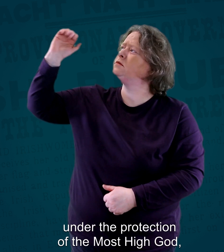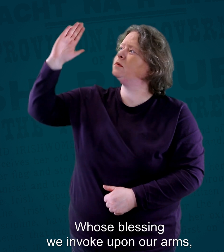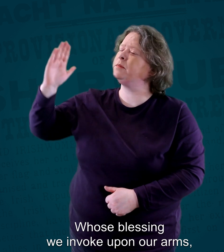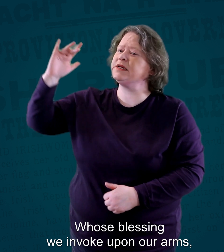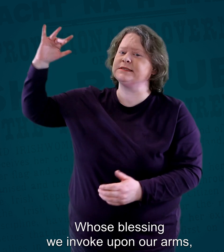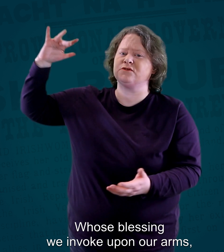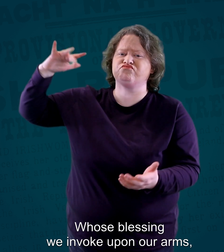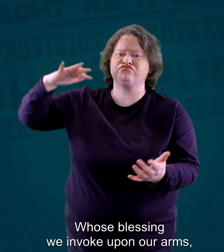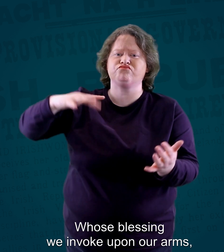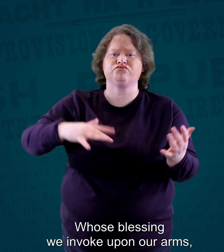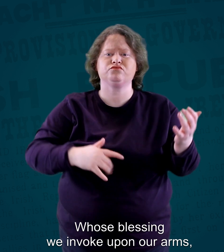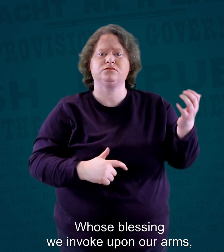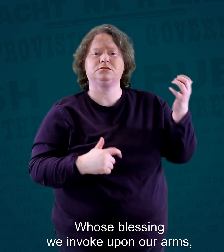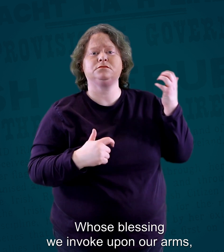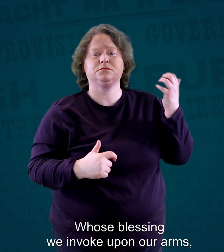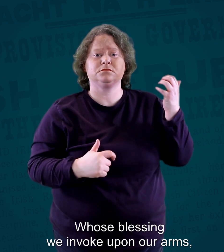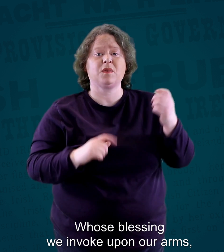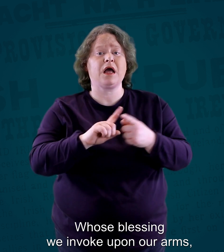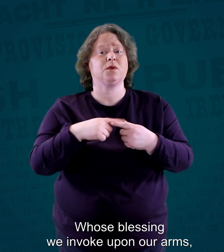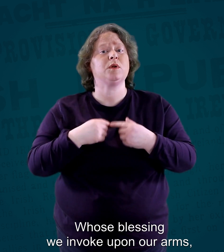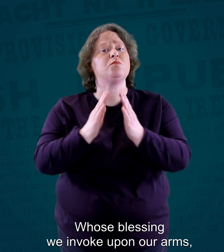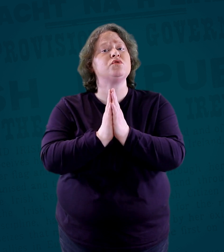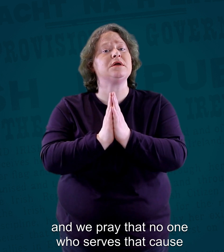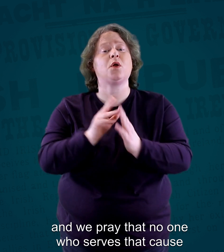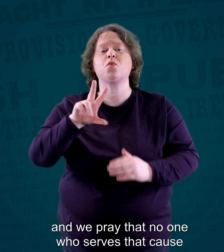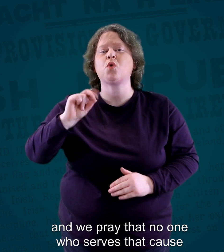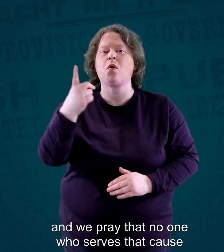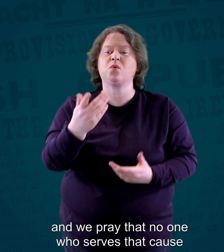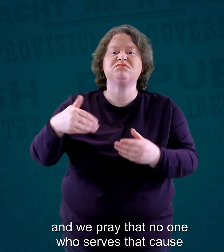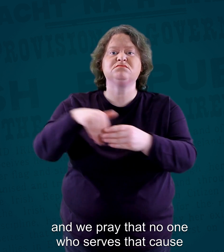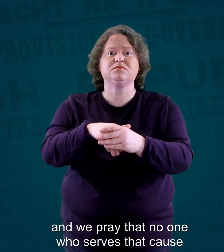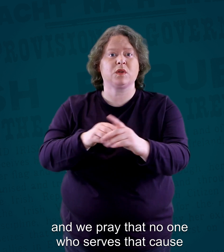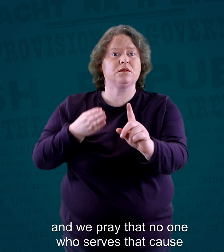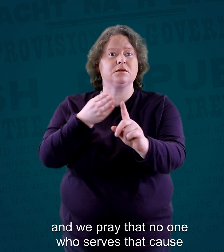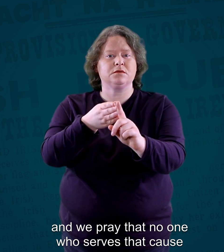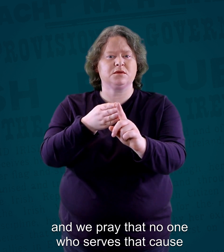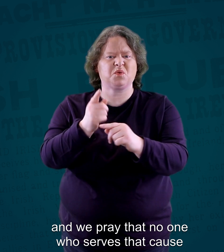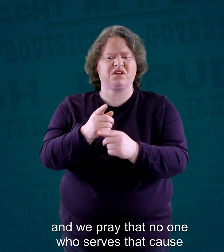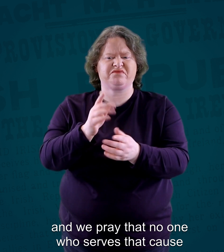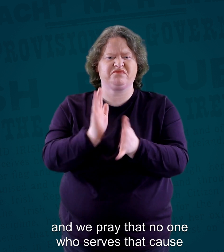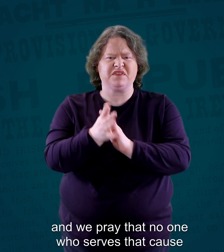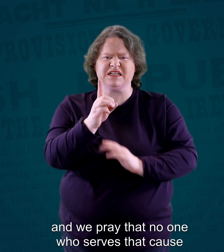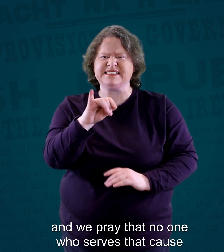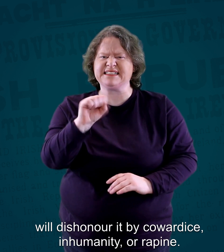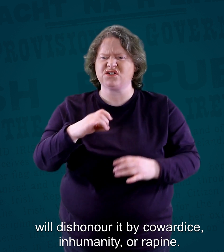whose blessing we invoke upon our arms, and we pray that no one who serves that cause will dishonour it by